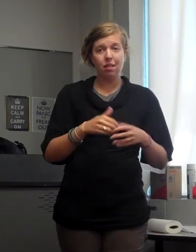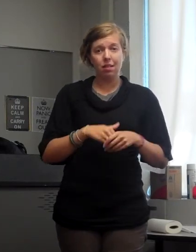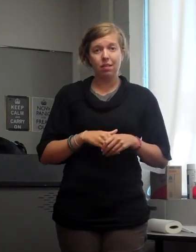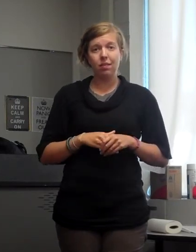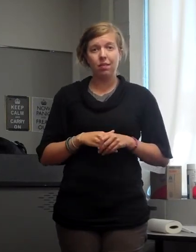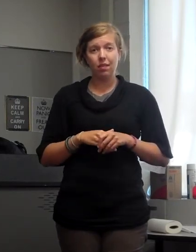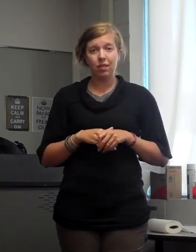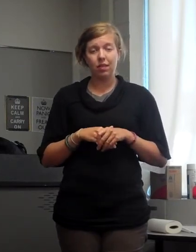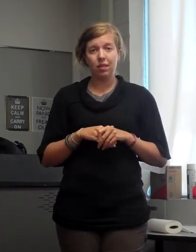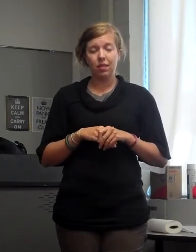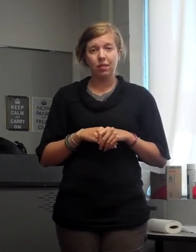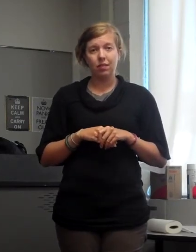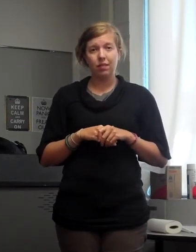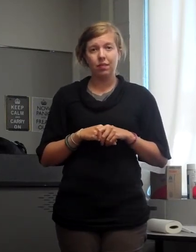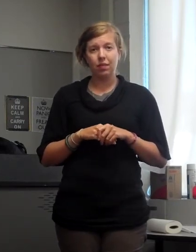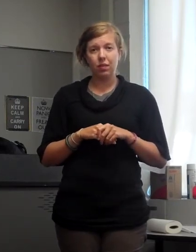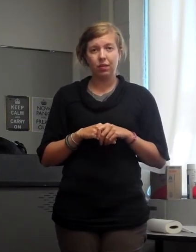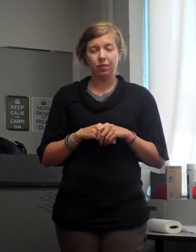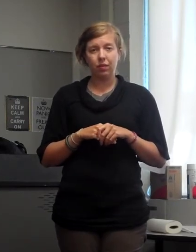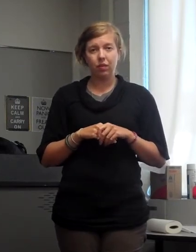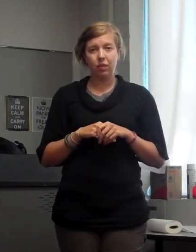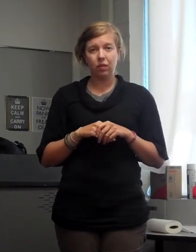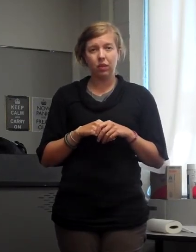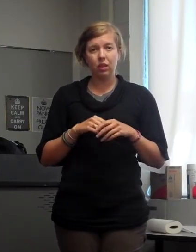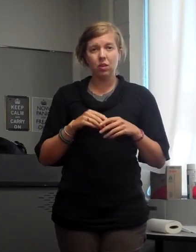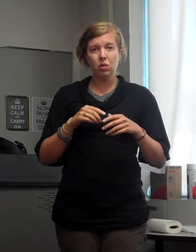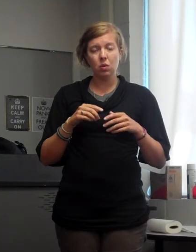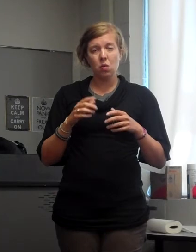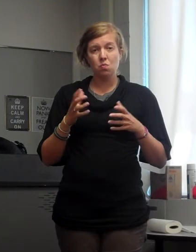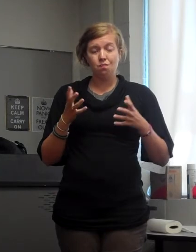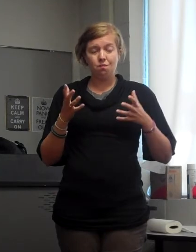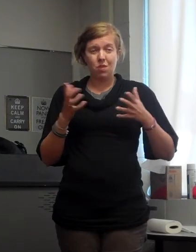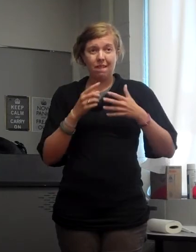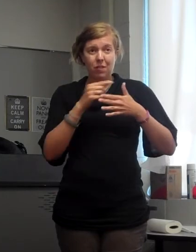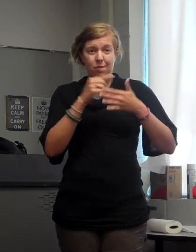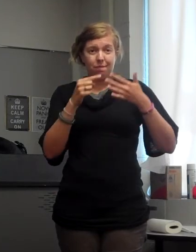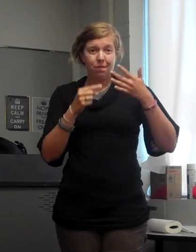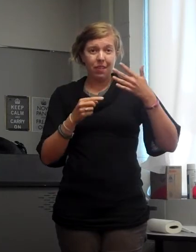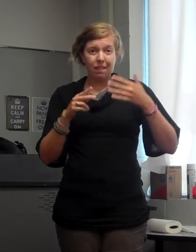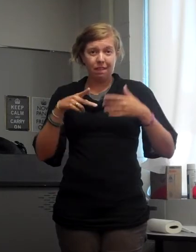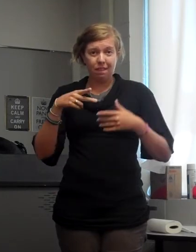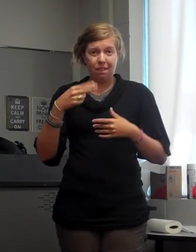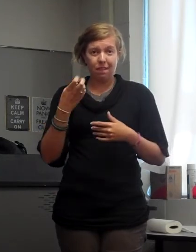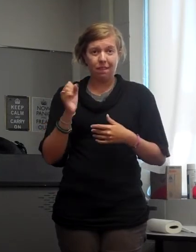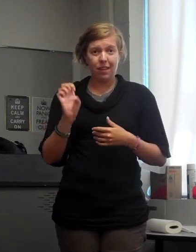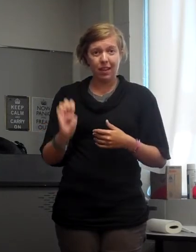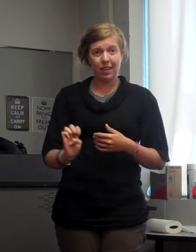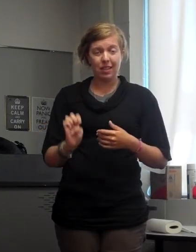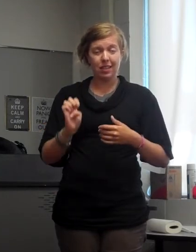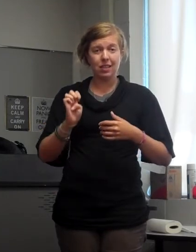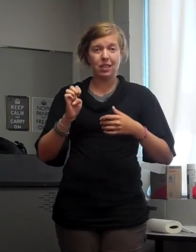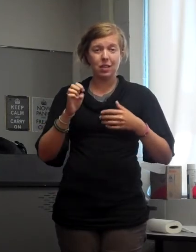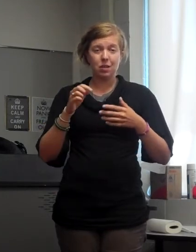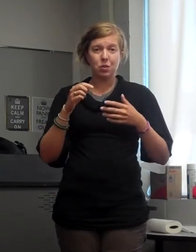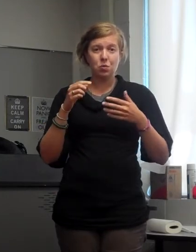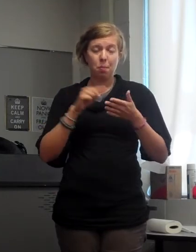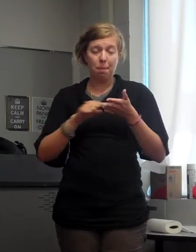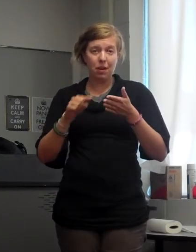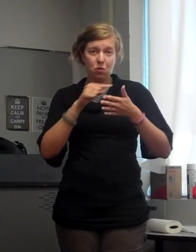towards wherever you're at, whatever phase you're at, that's what you put it towards. This year we had to pay income tax. So my